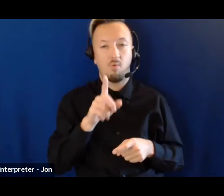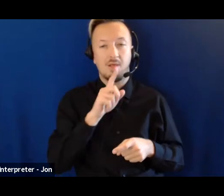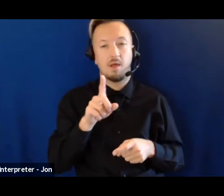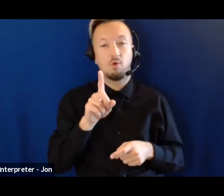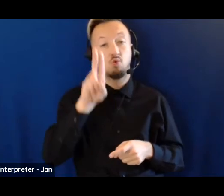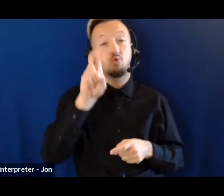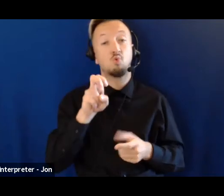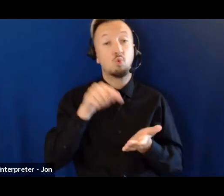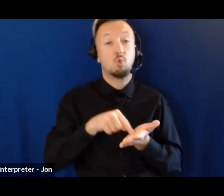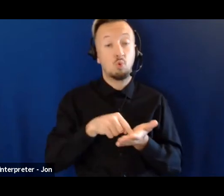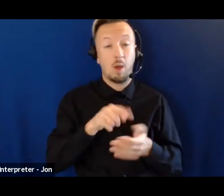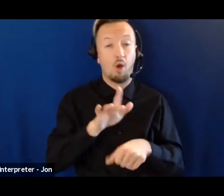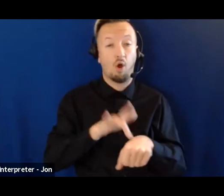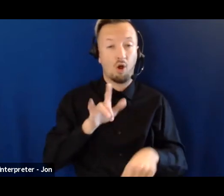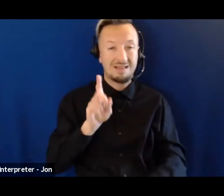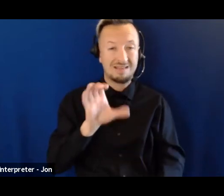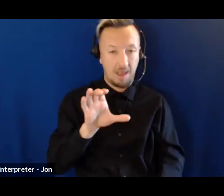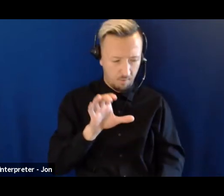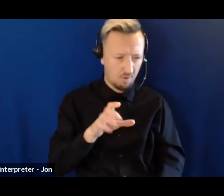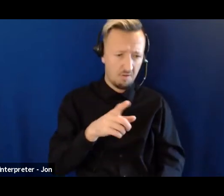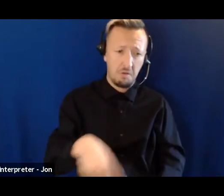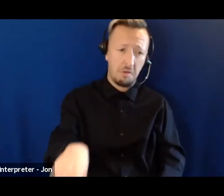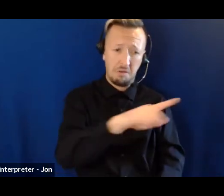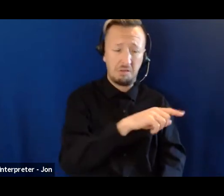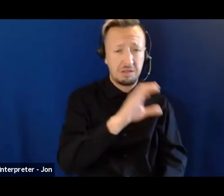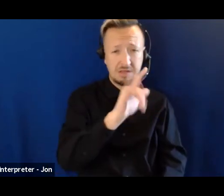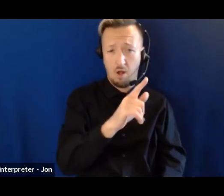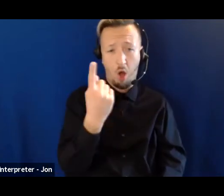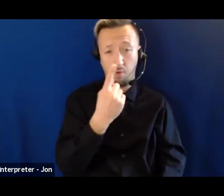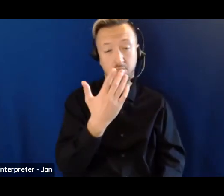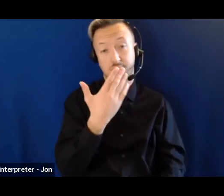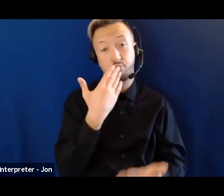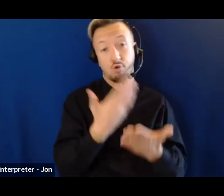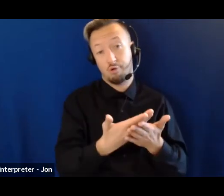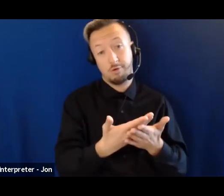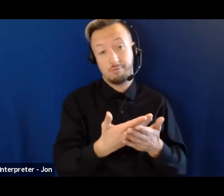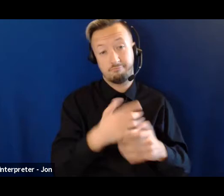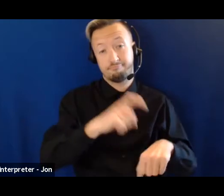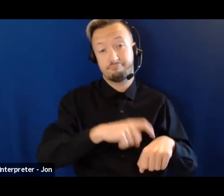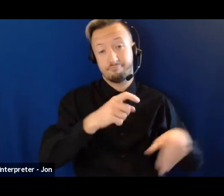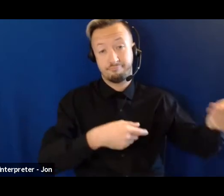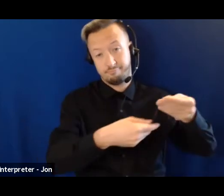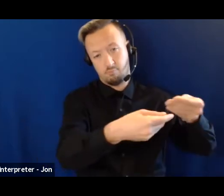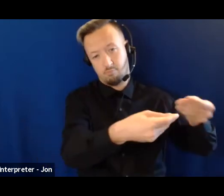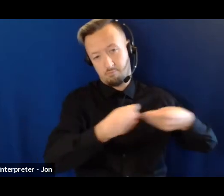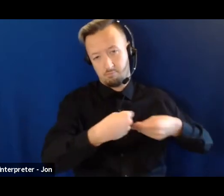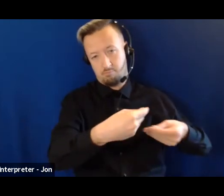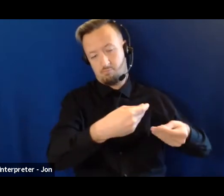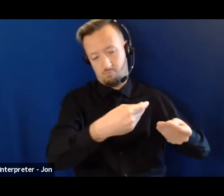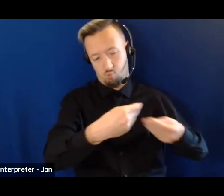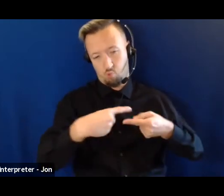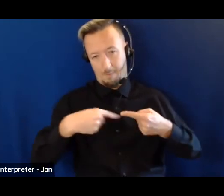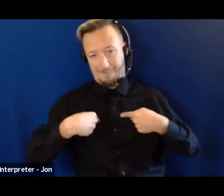and our centers are very good about getting that information into them, or into us, me and the